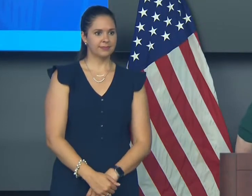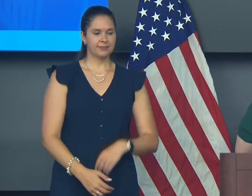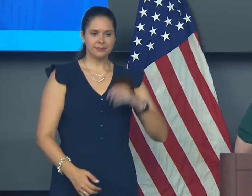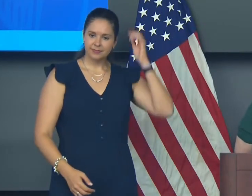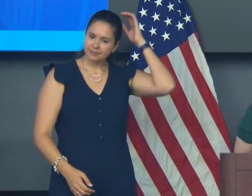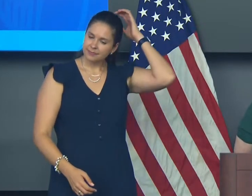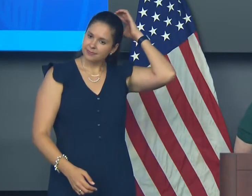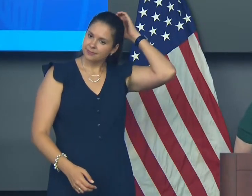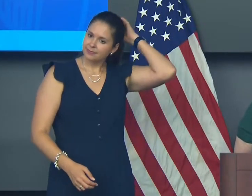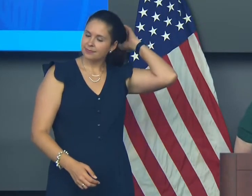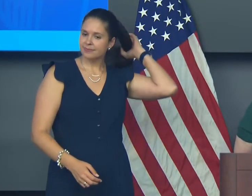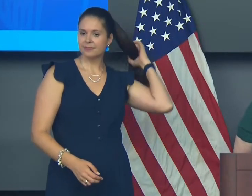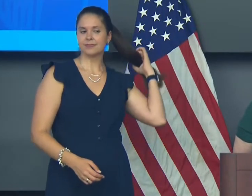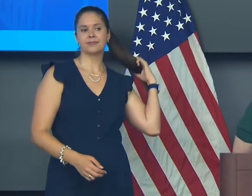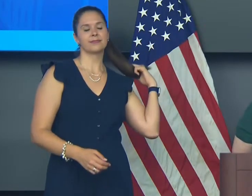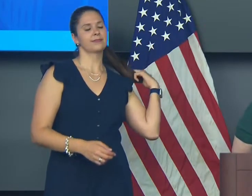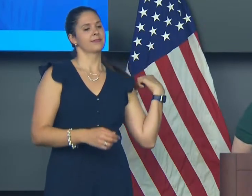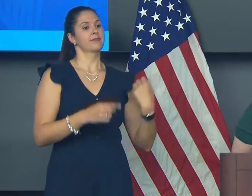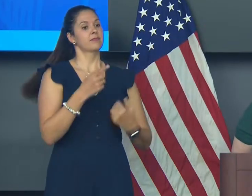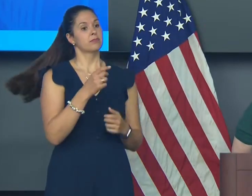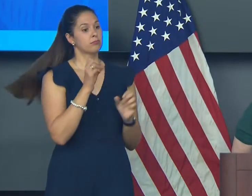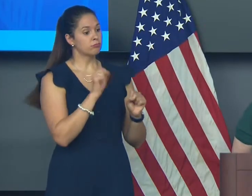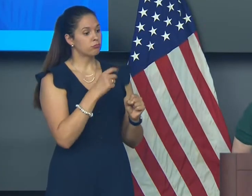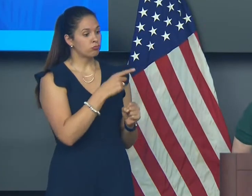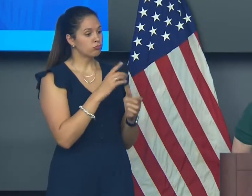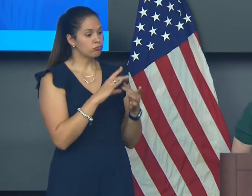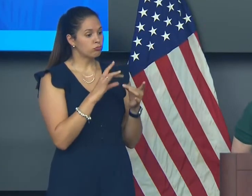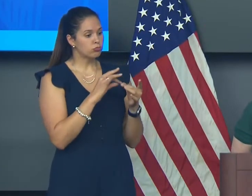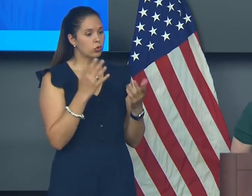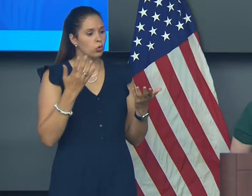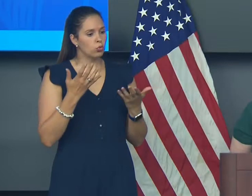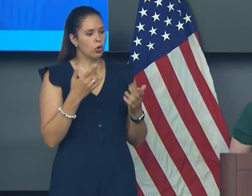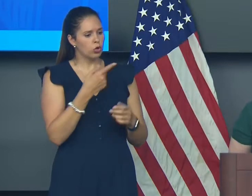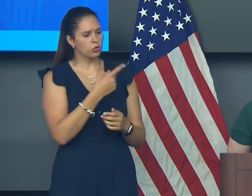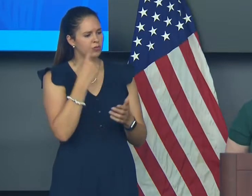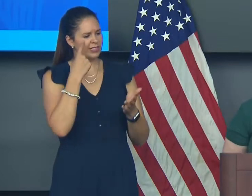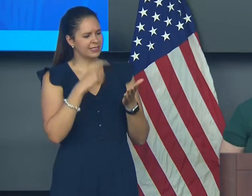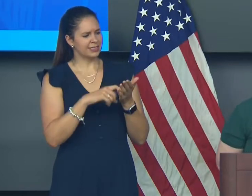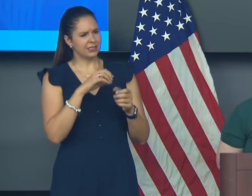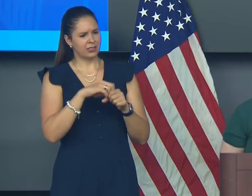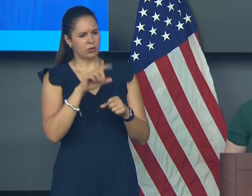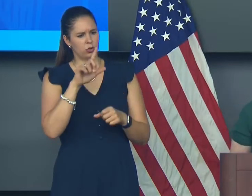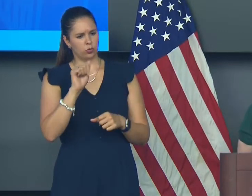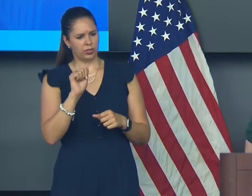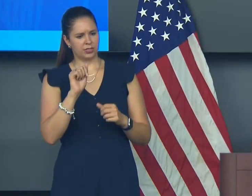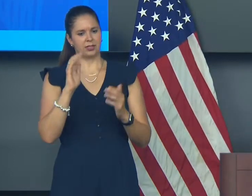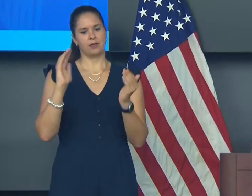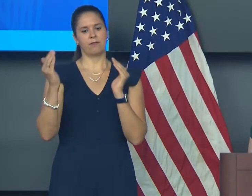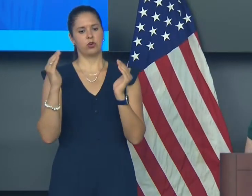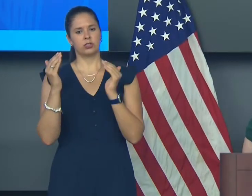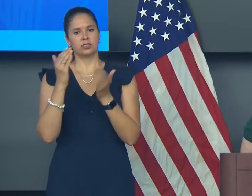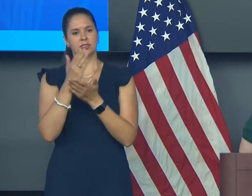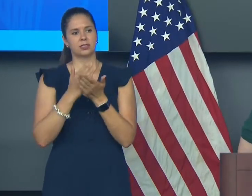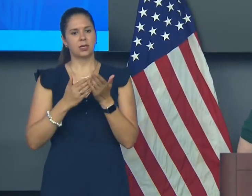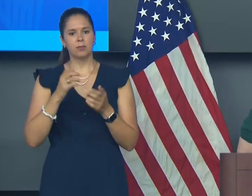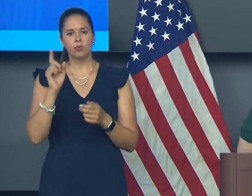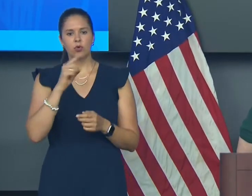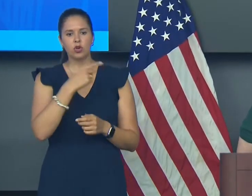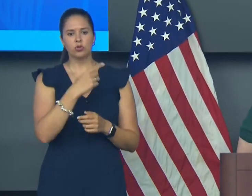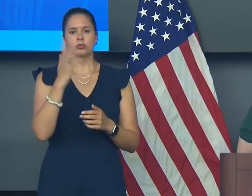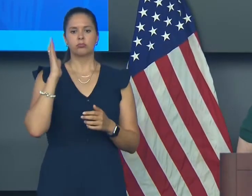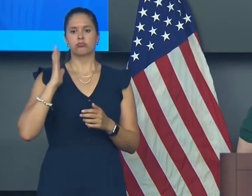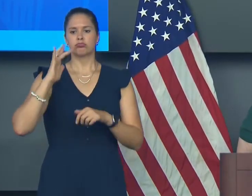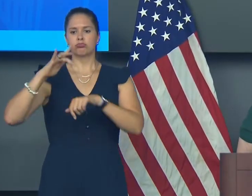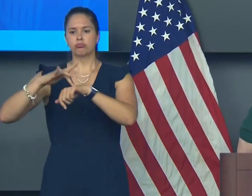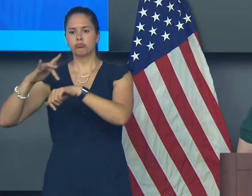Yes. Can you talk a little bit about what you have seen in Louisiana versus some of the previous places you've been,